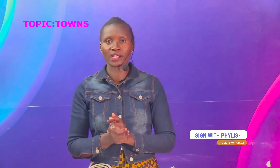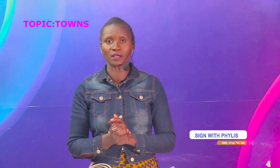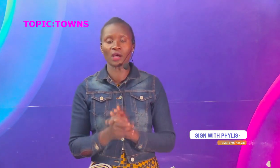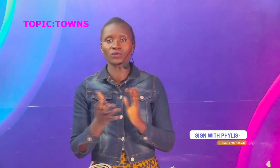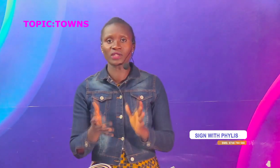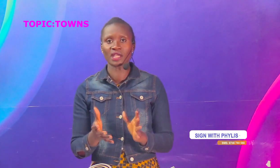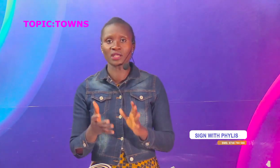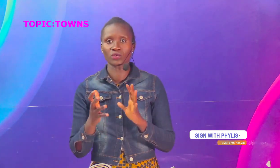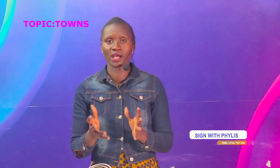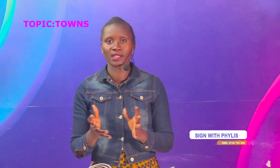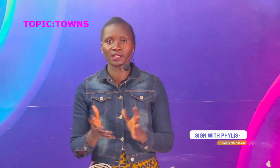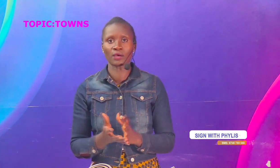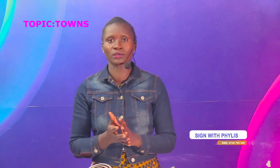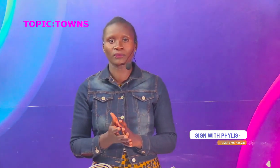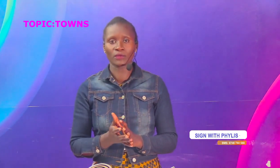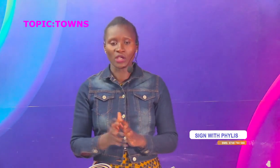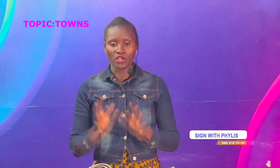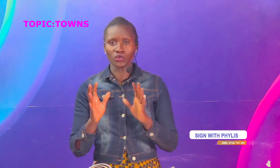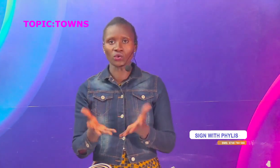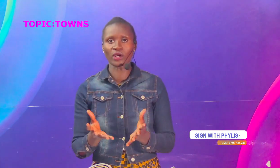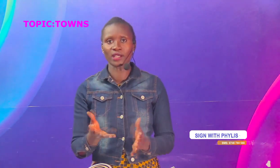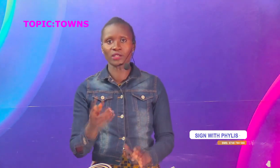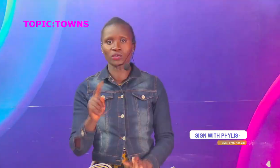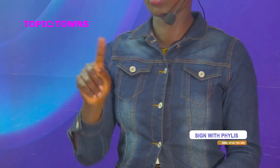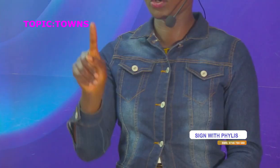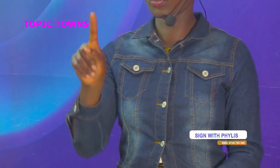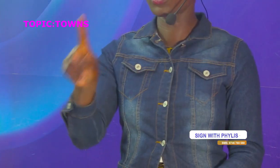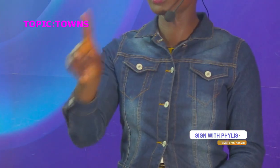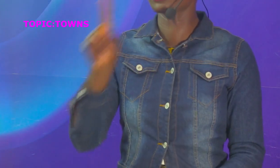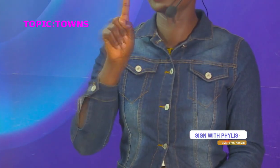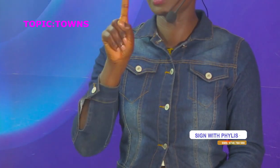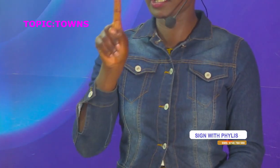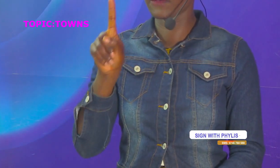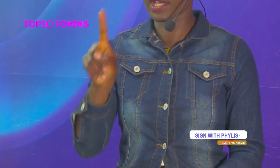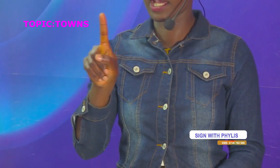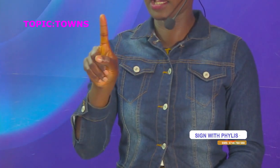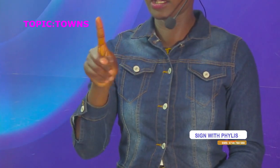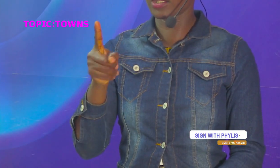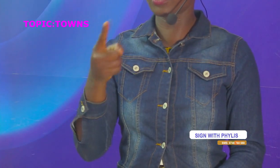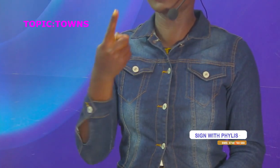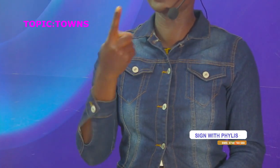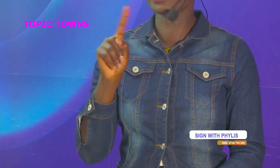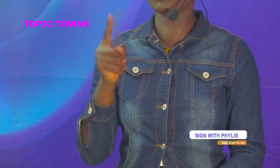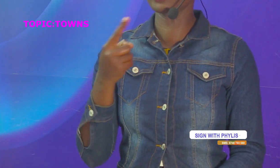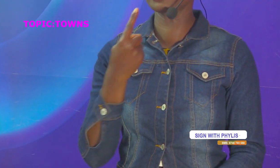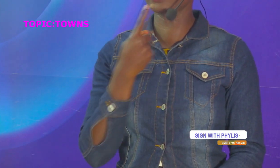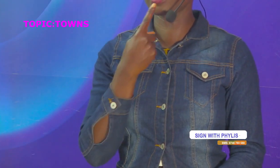do we sign Turkana town? Turkana. So using your index finger, you'll just point it in your,